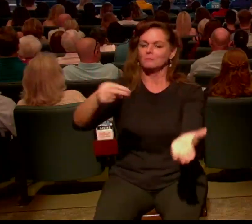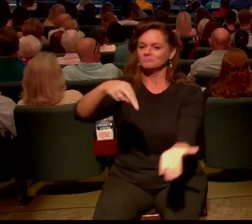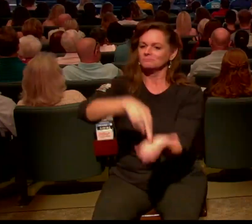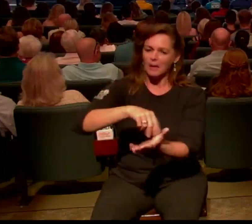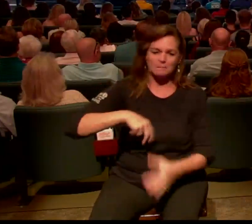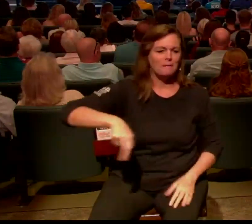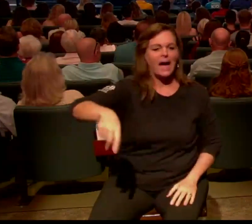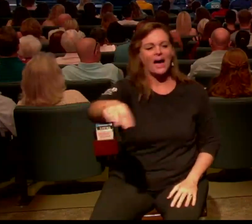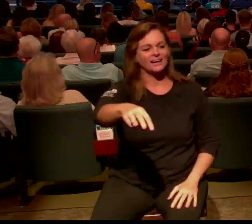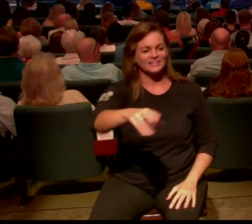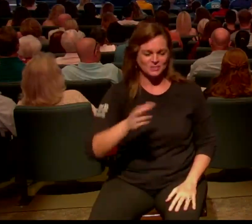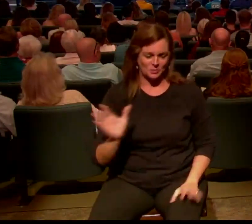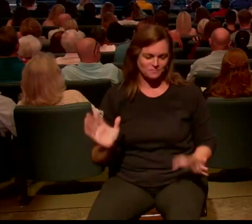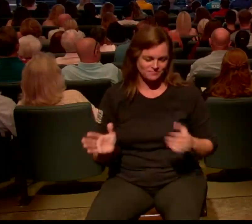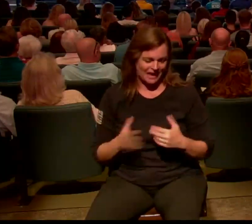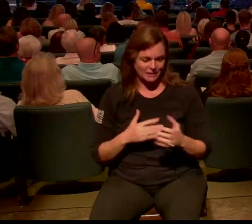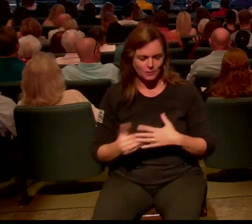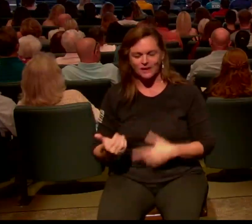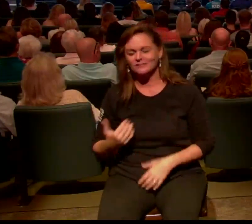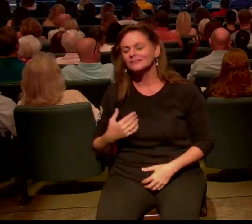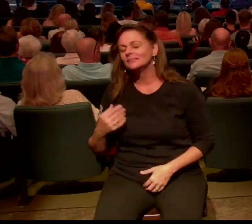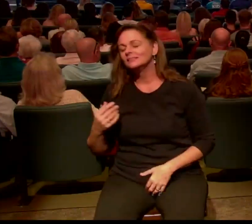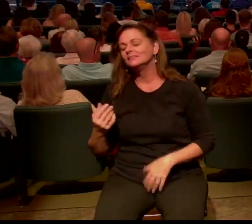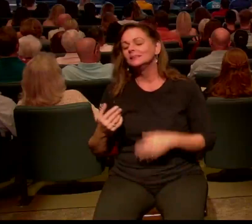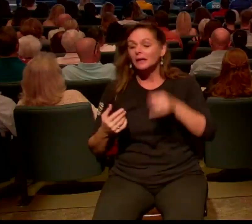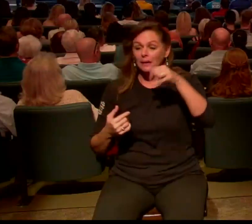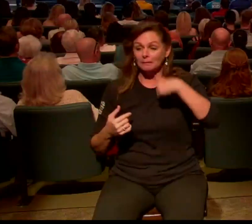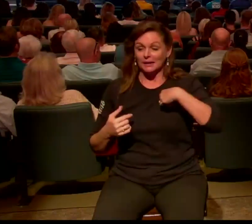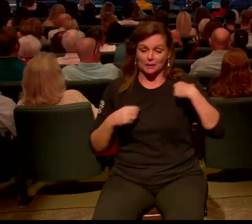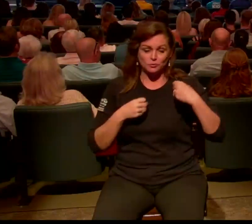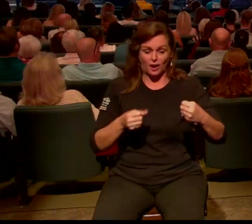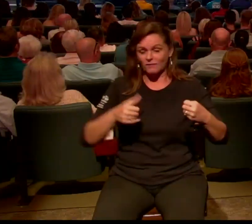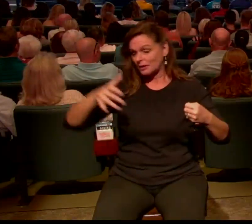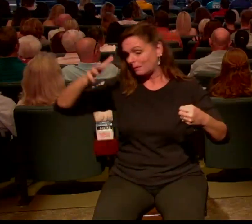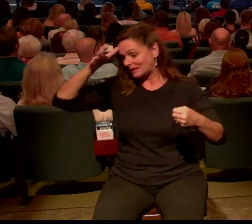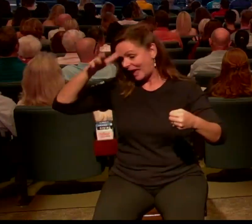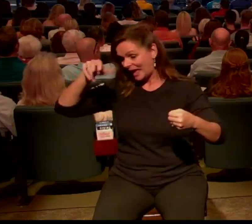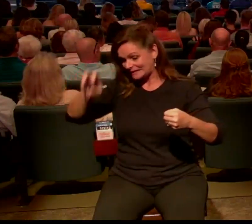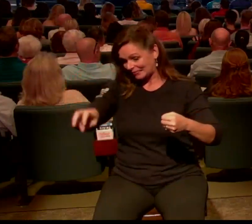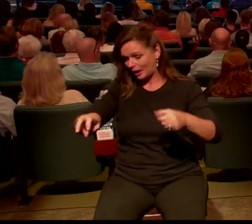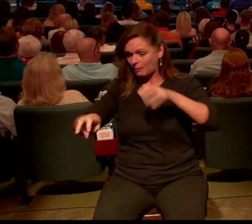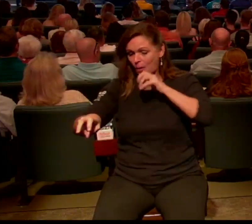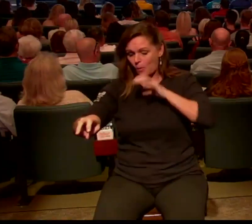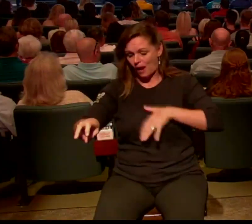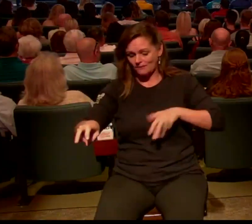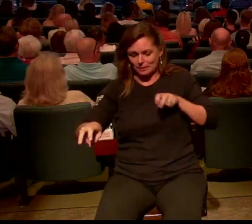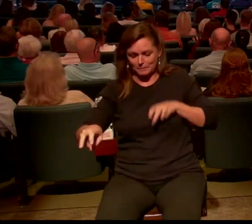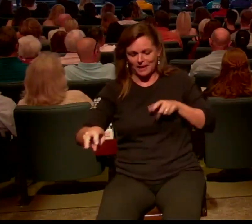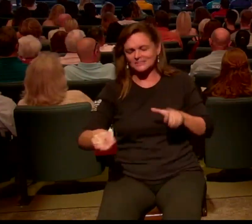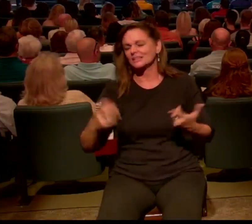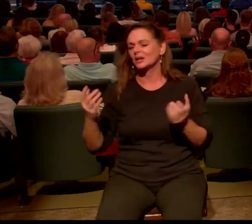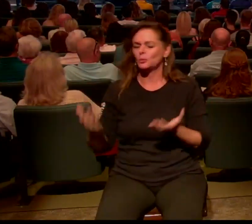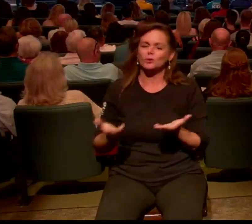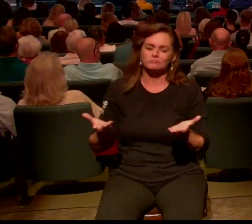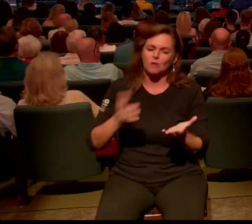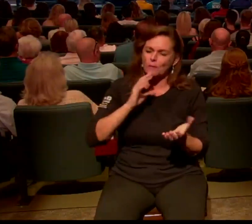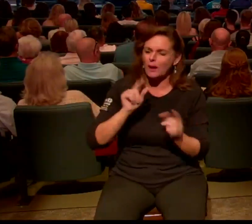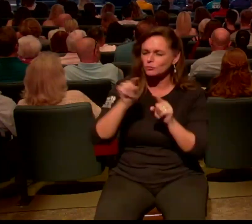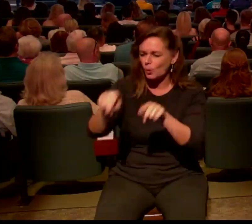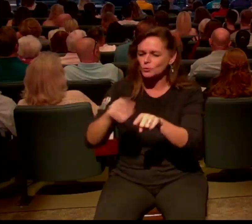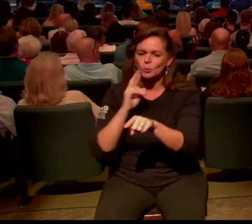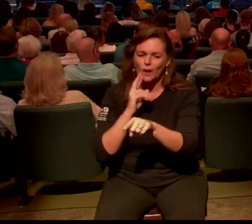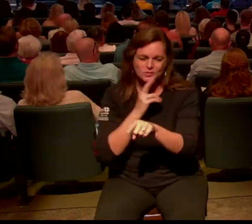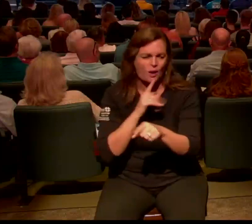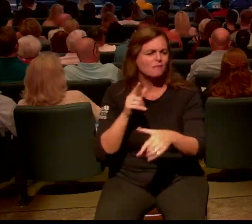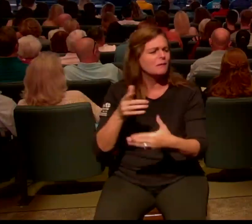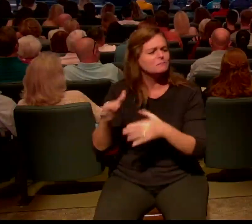And so he's in the car with Margaret's in the back seat, and we're taking him out to eat. And so I'm talking to him about all the things he's